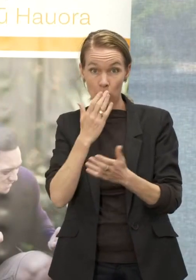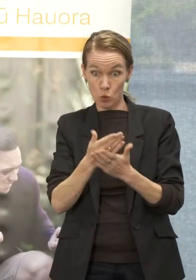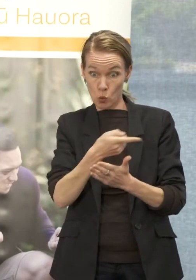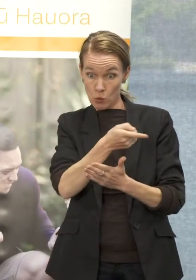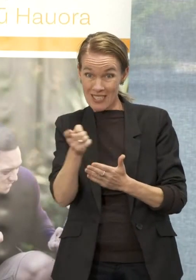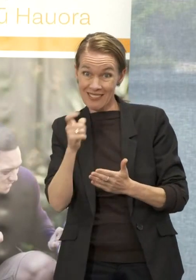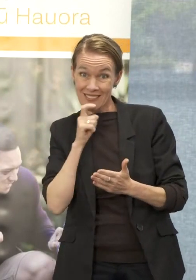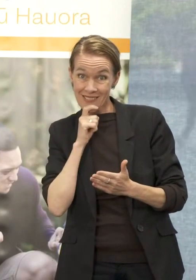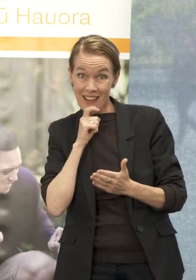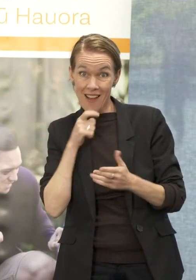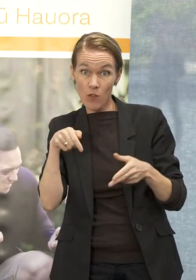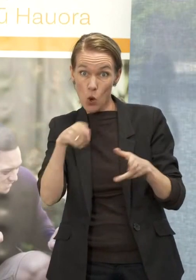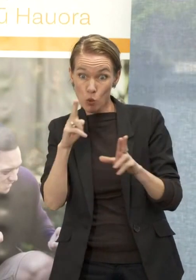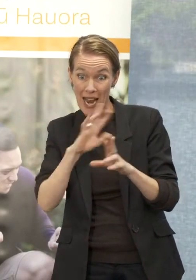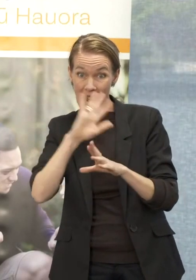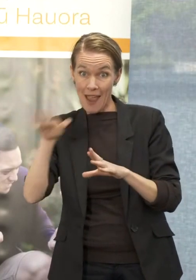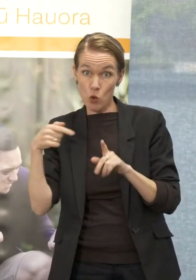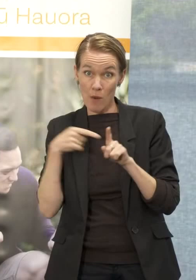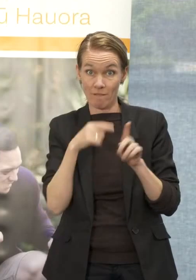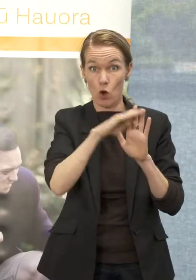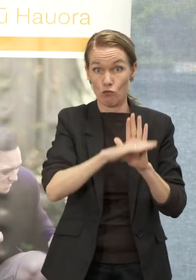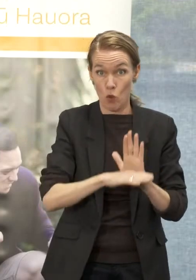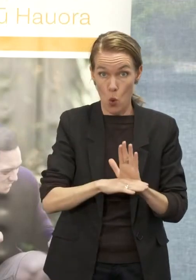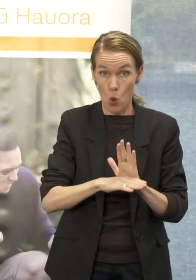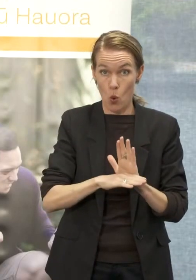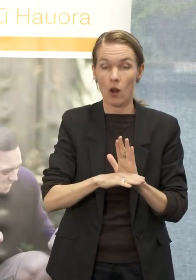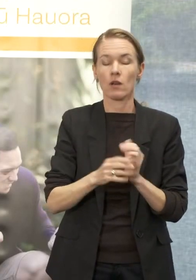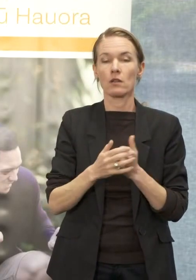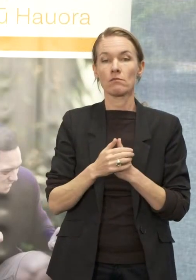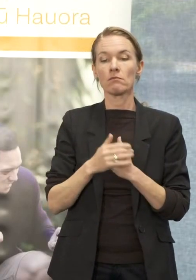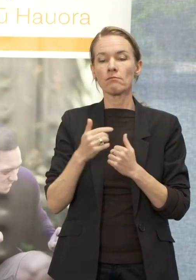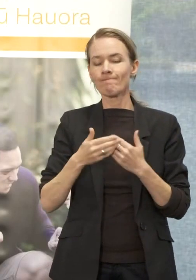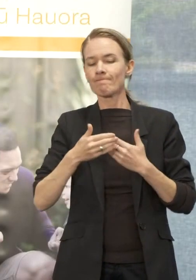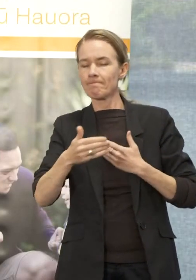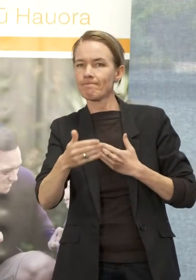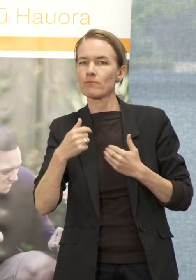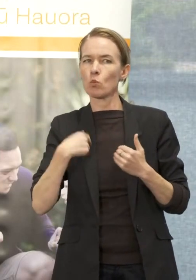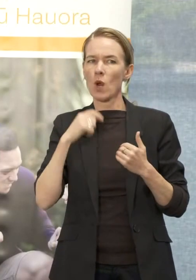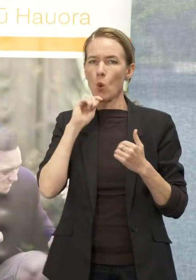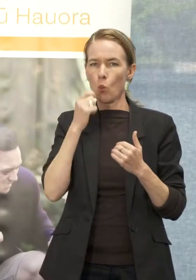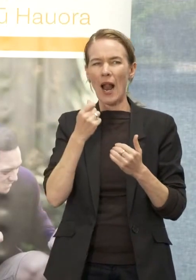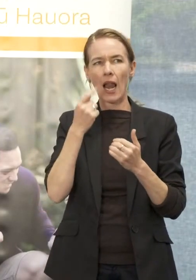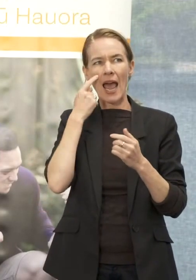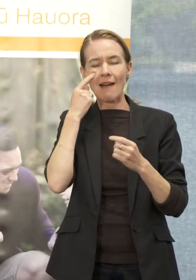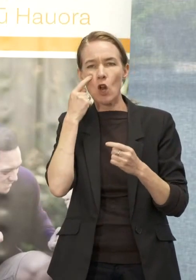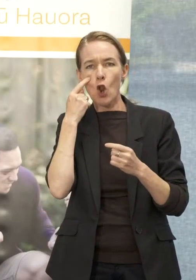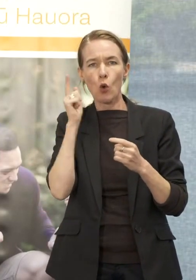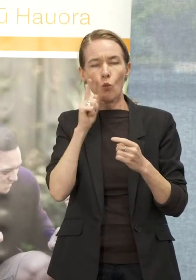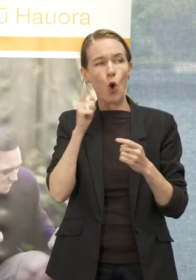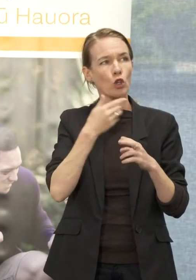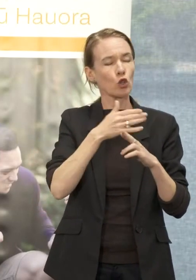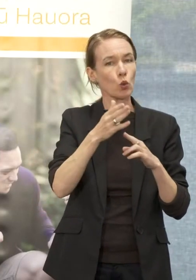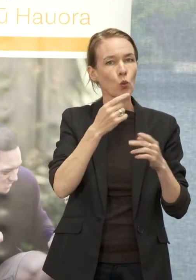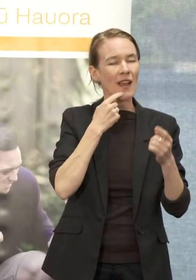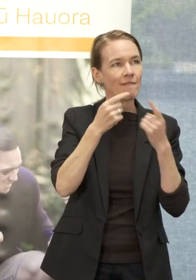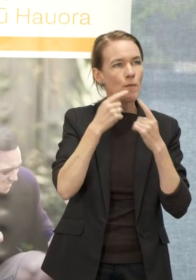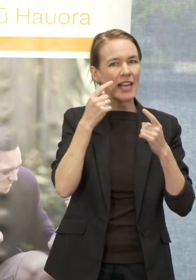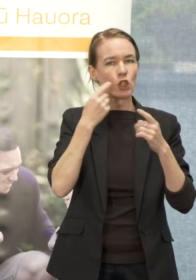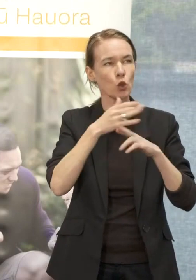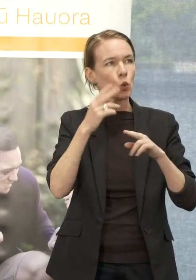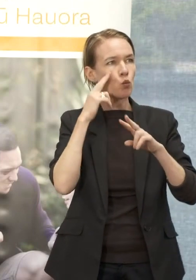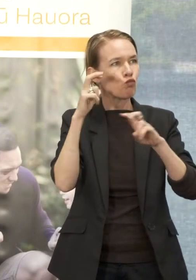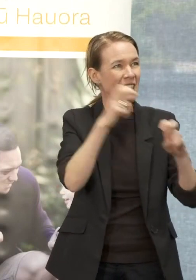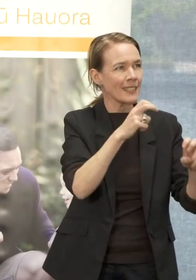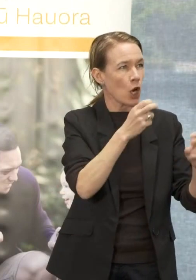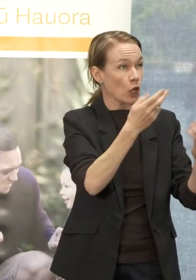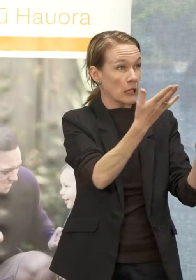isolation facilities, and we will continue to consider how managed isolation is managed with regard to the